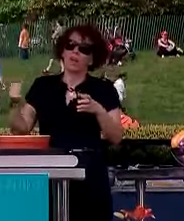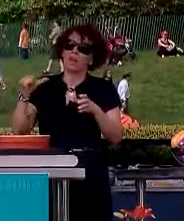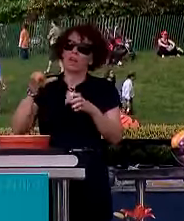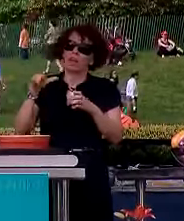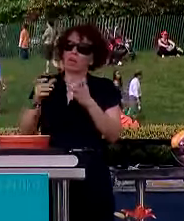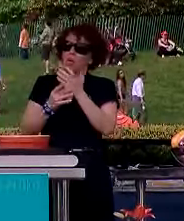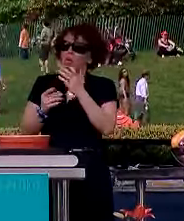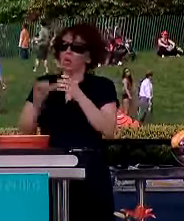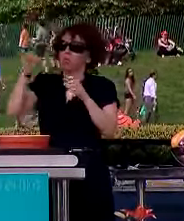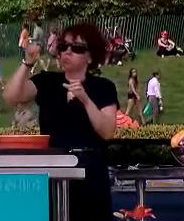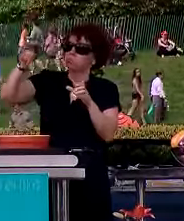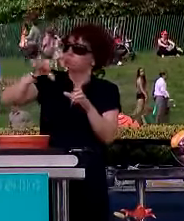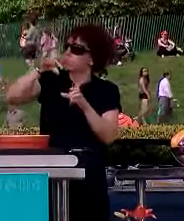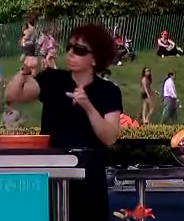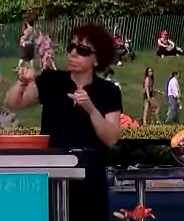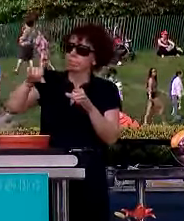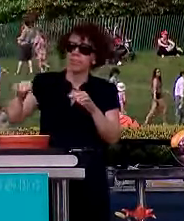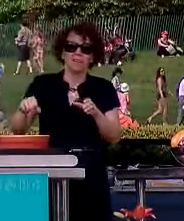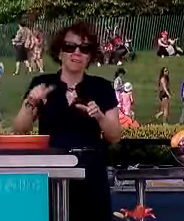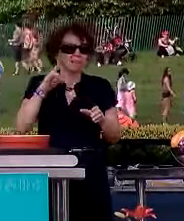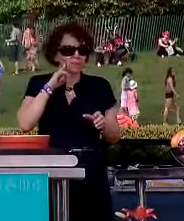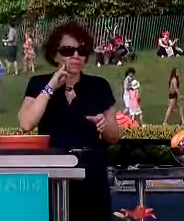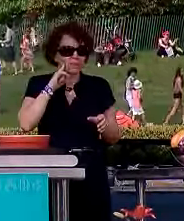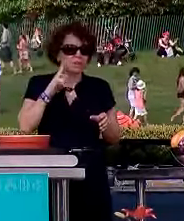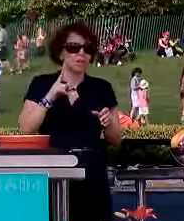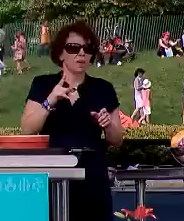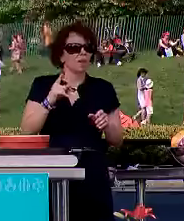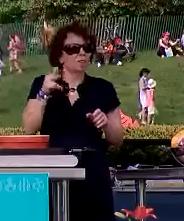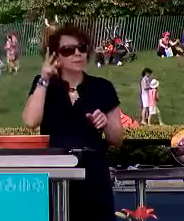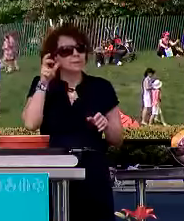it sounds like this. And then